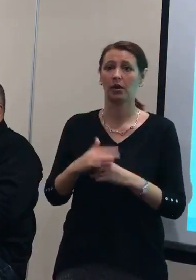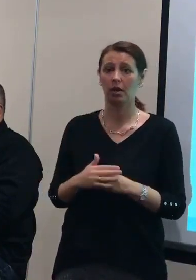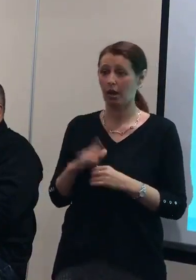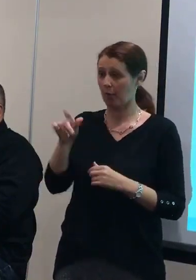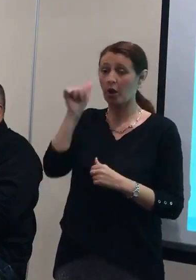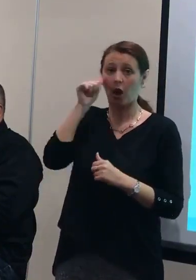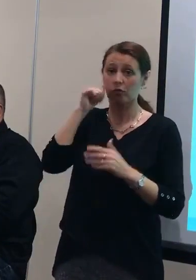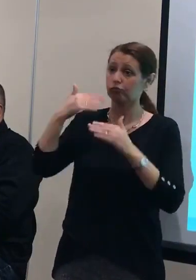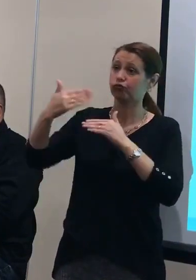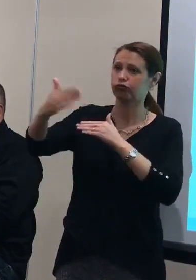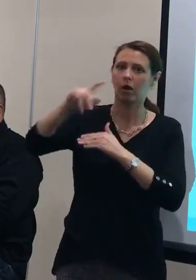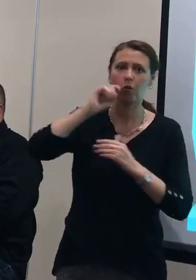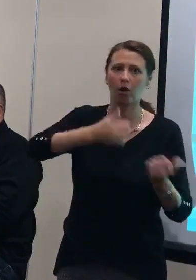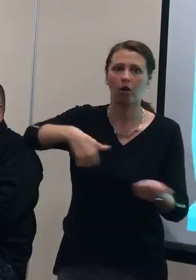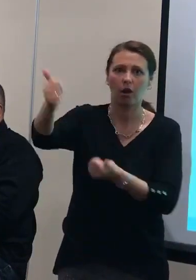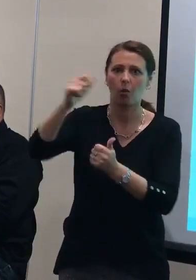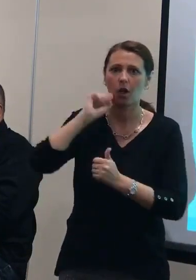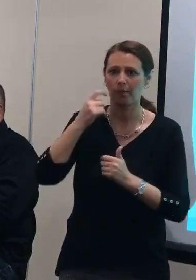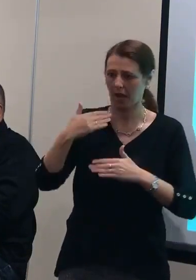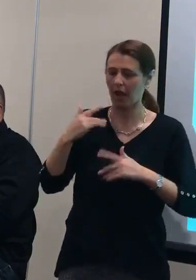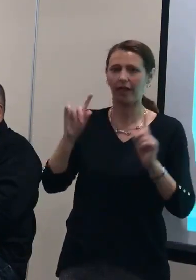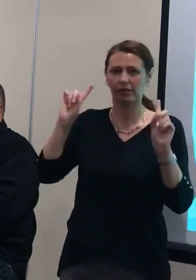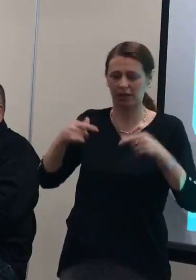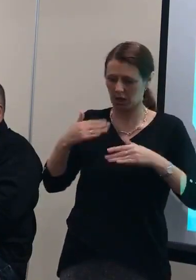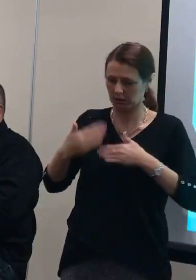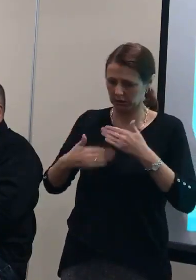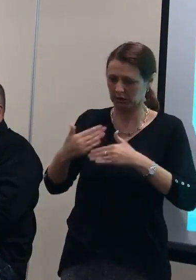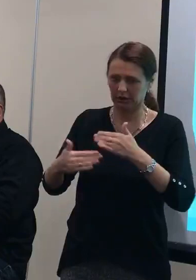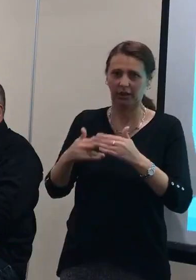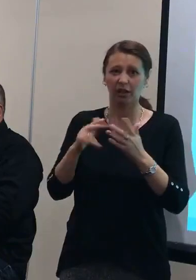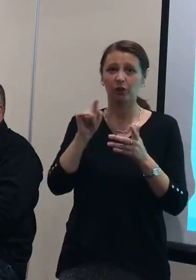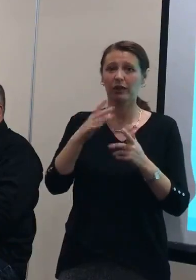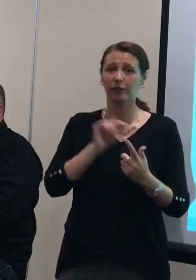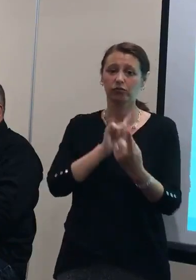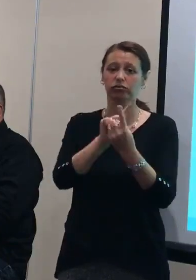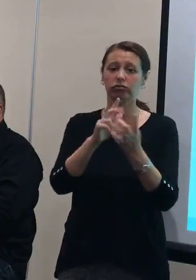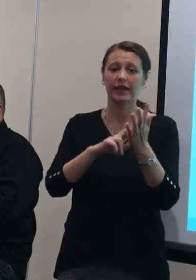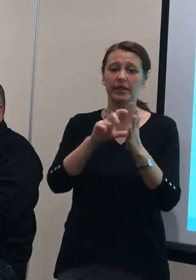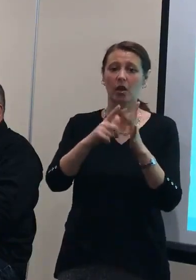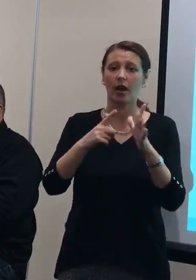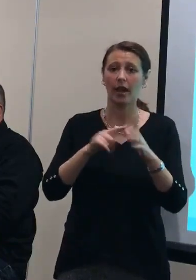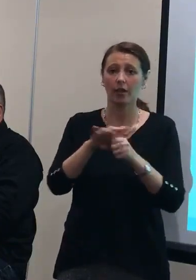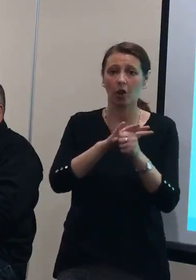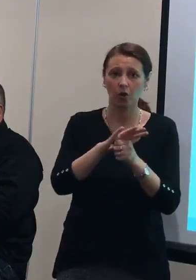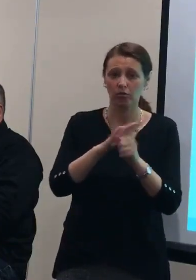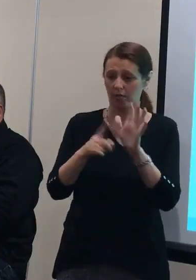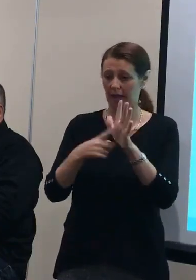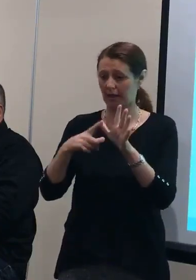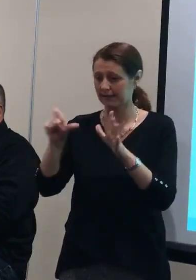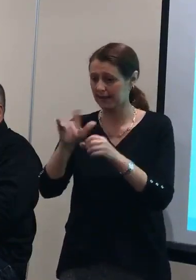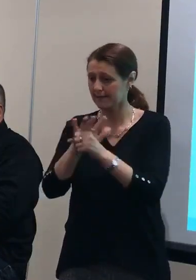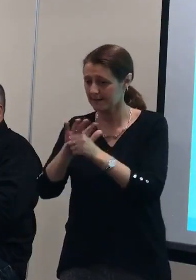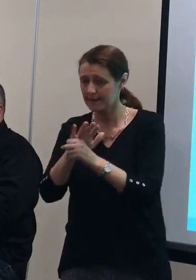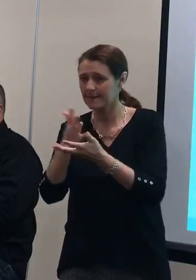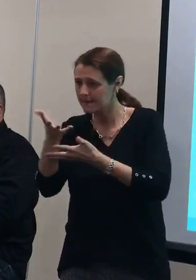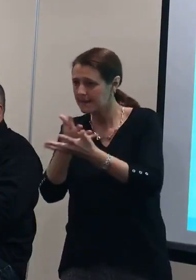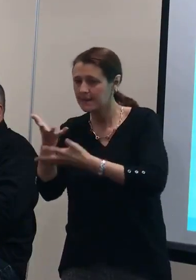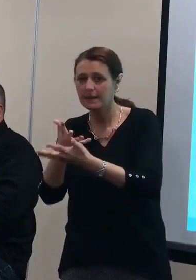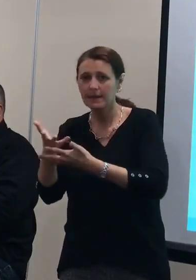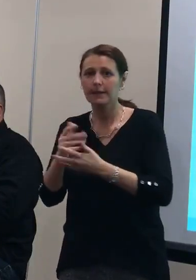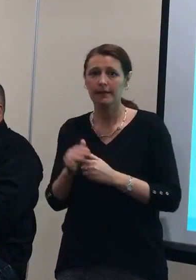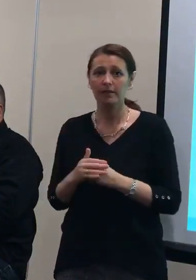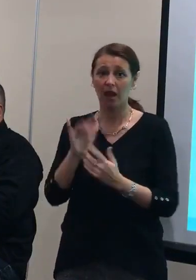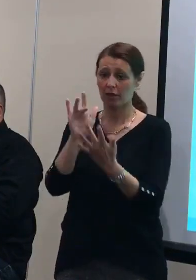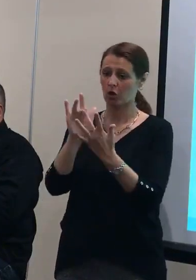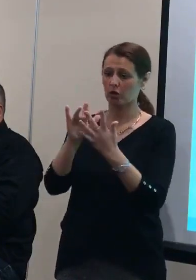doubt they will eventually. So at the moment, you just need to get in the face of the NDIA at a local level, the local area coordinators at a local level, and